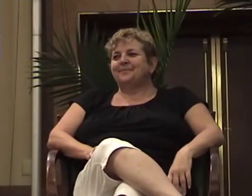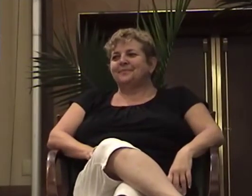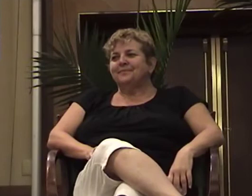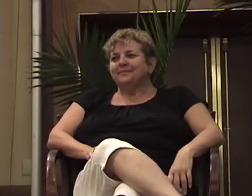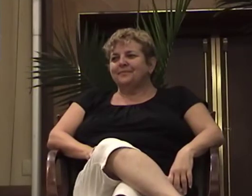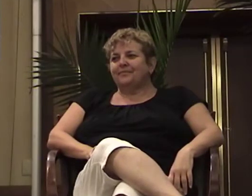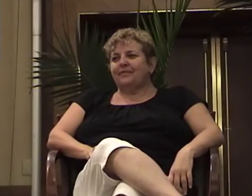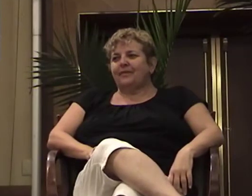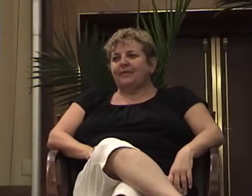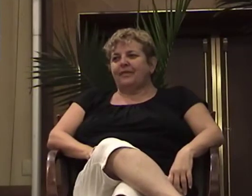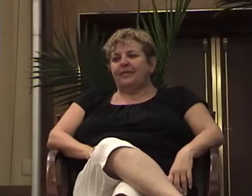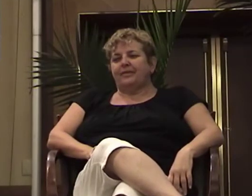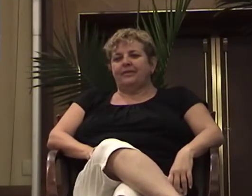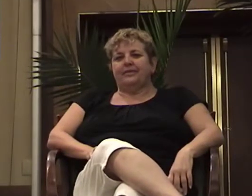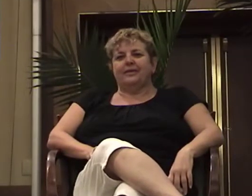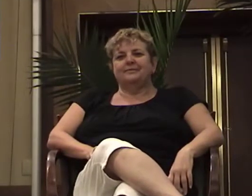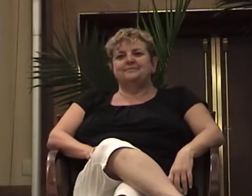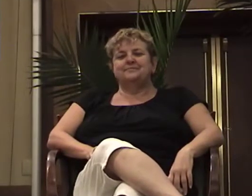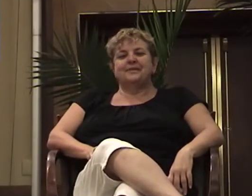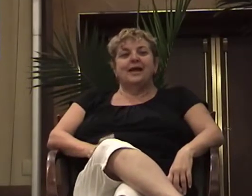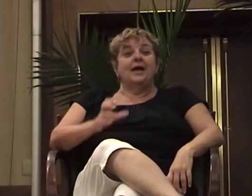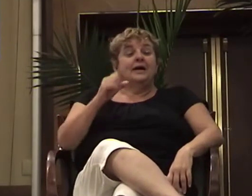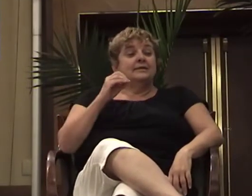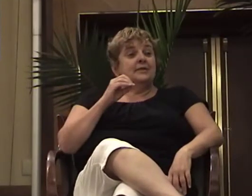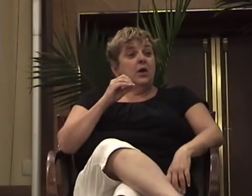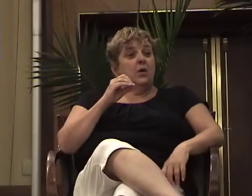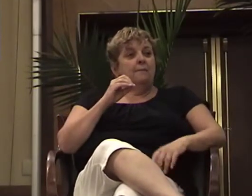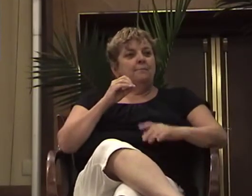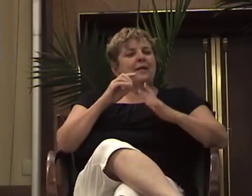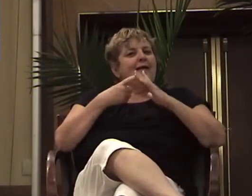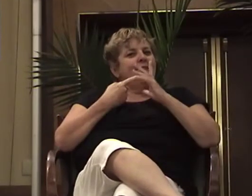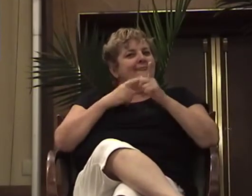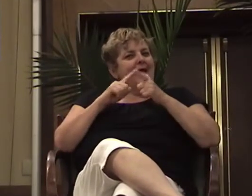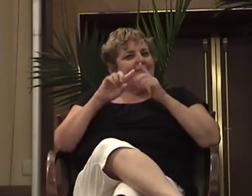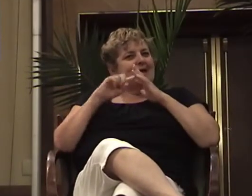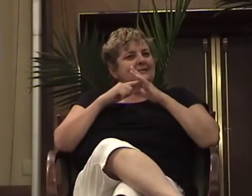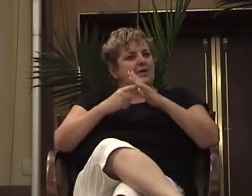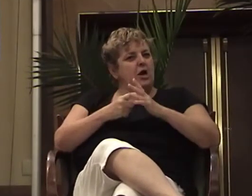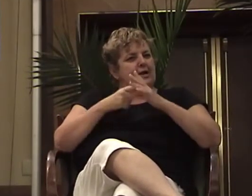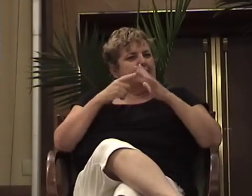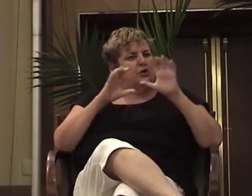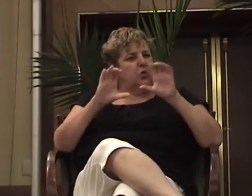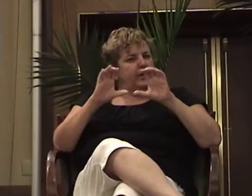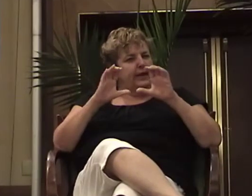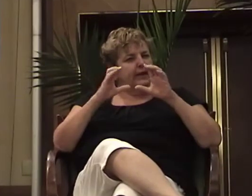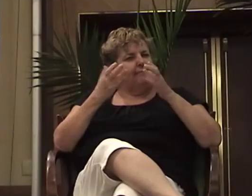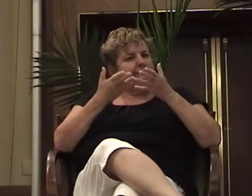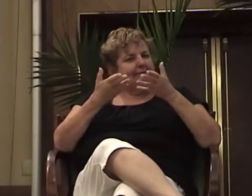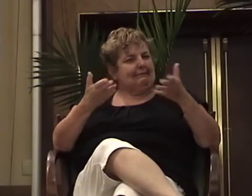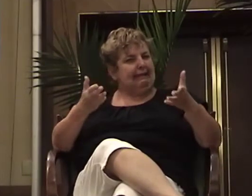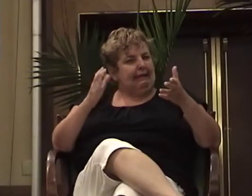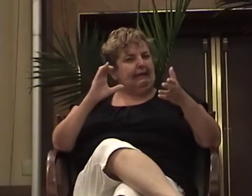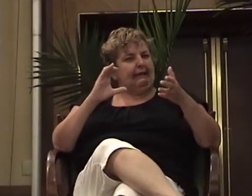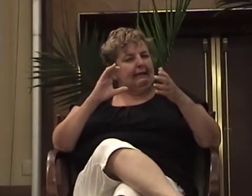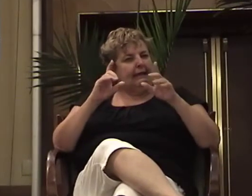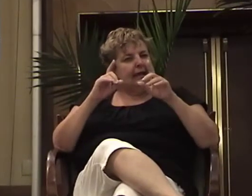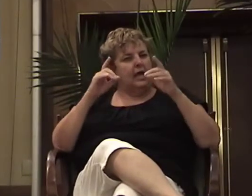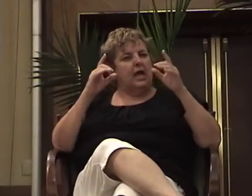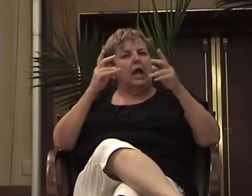So then after they start doing this chant, it was the weirdest thing. Keep coming back,